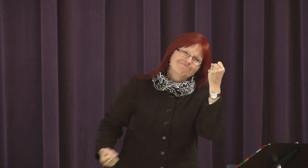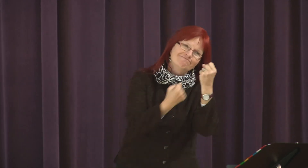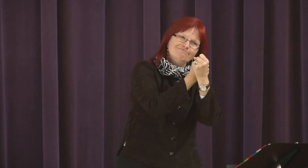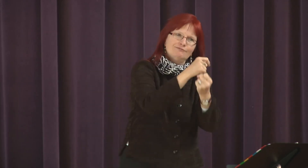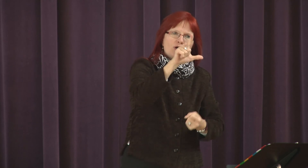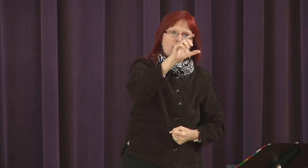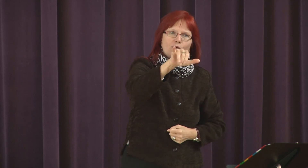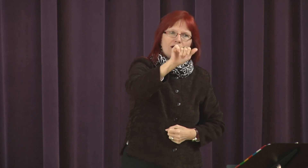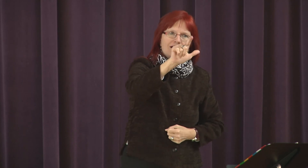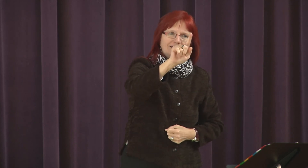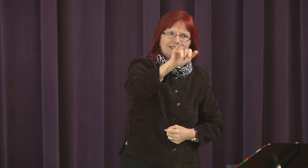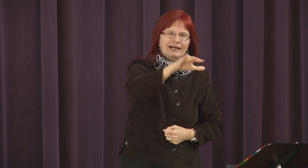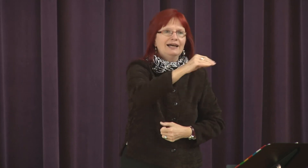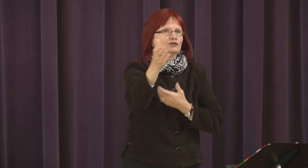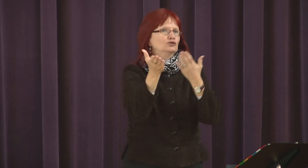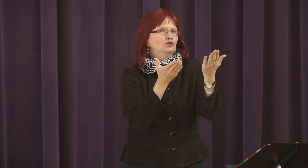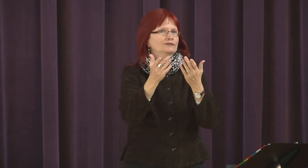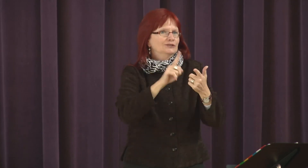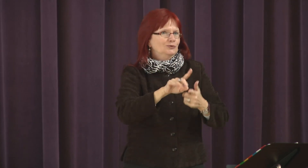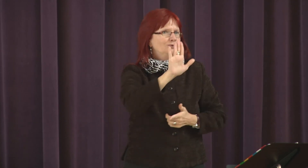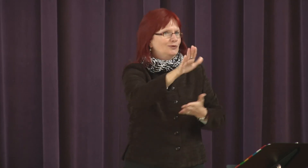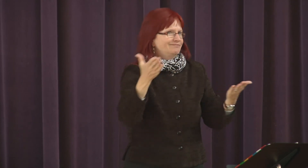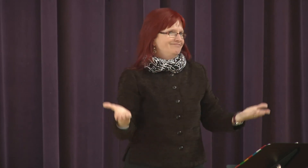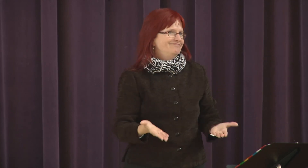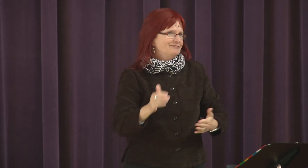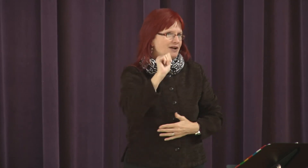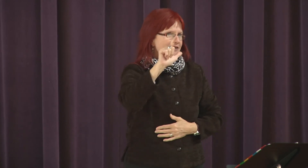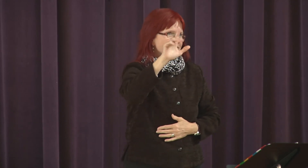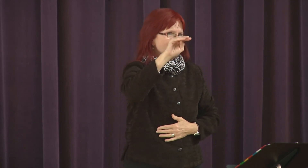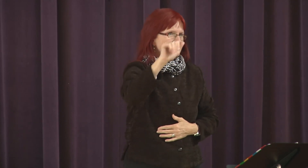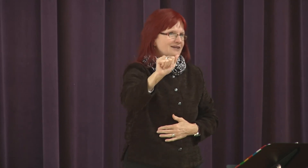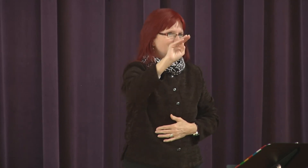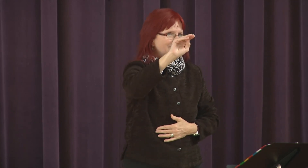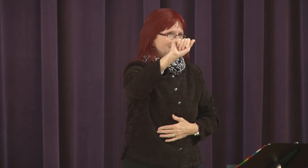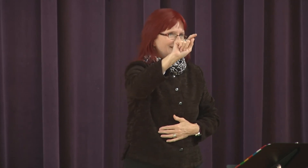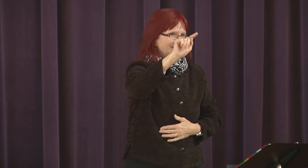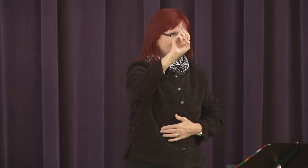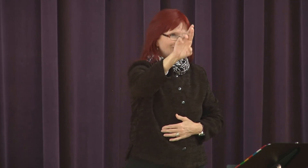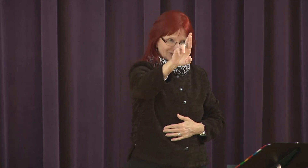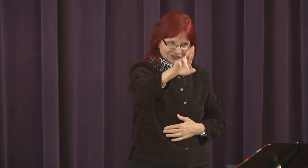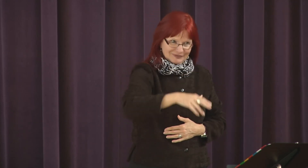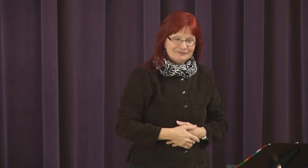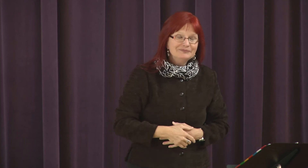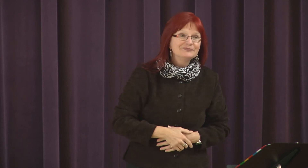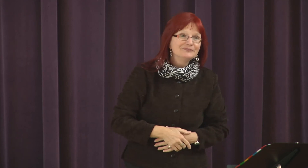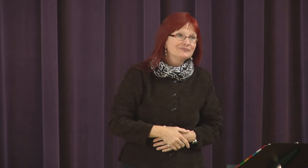of supporting and being loyal and loyal services to your alma mater.